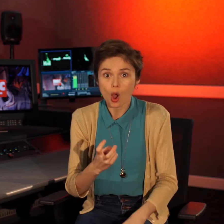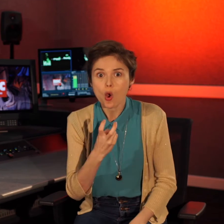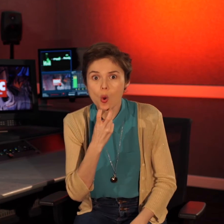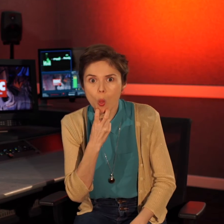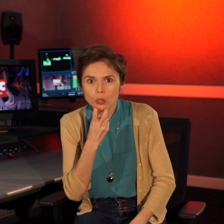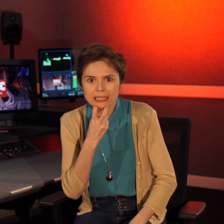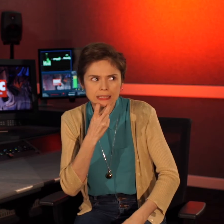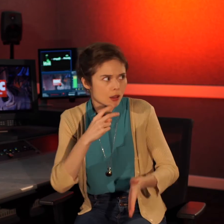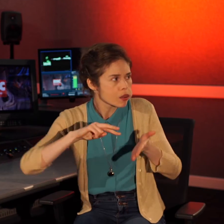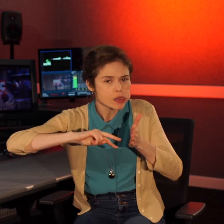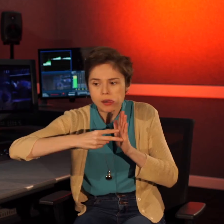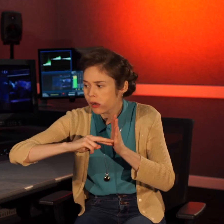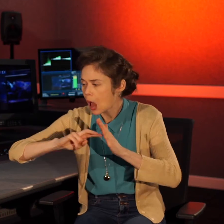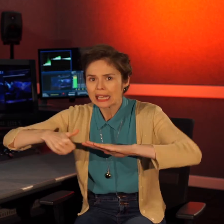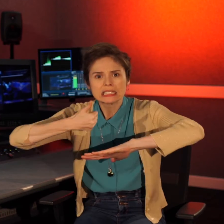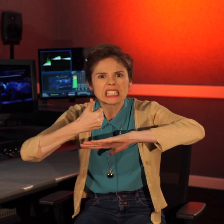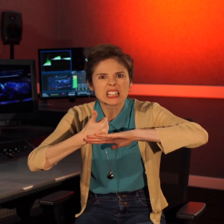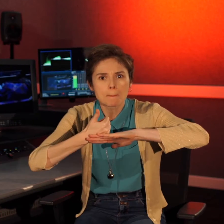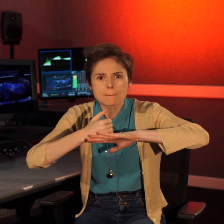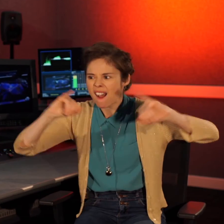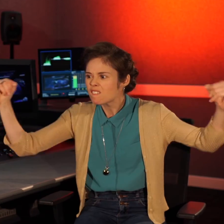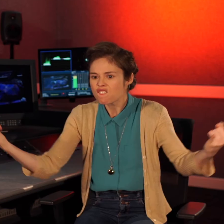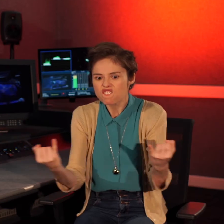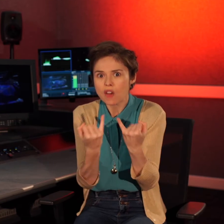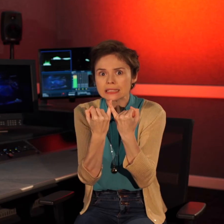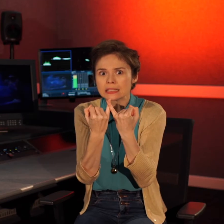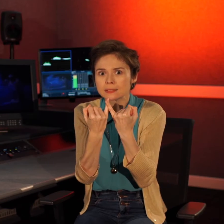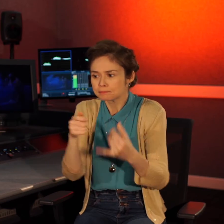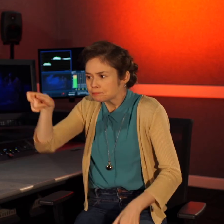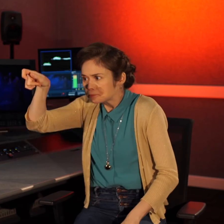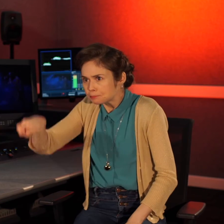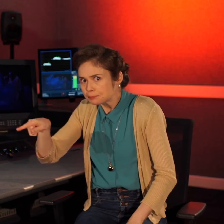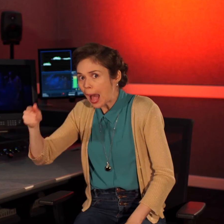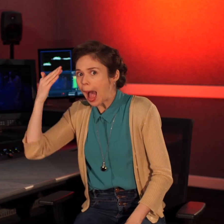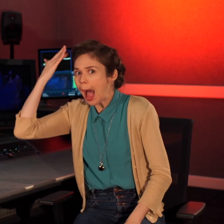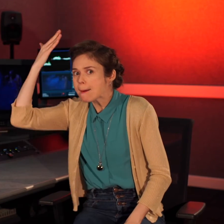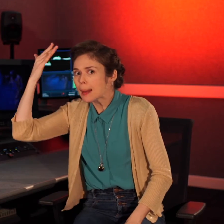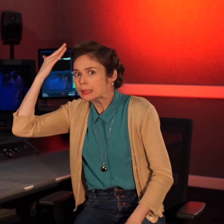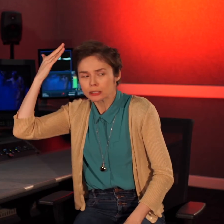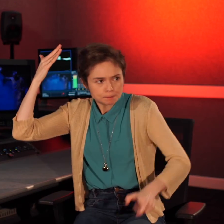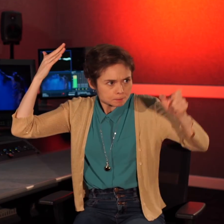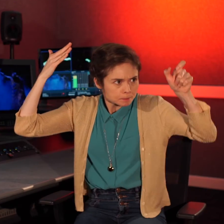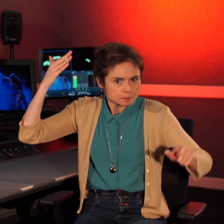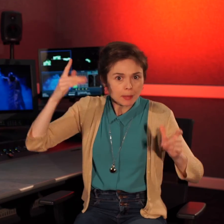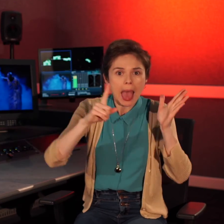Claudius arranges a duel between Hamlet and Laertes.